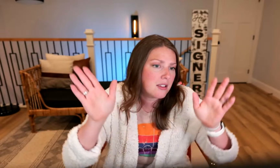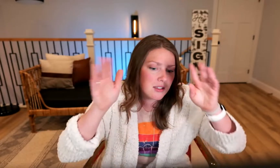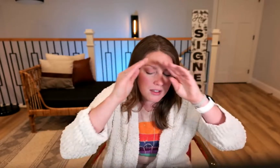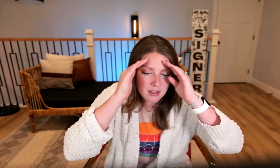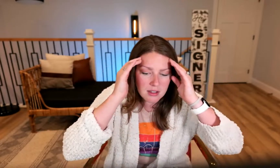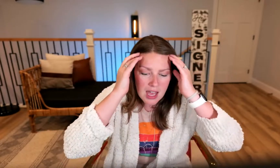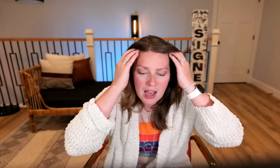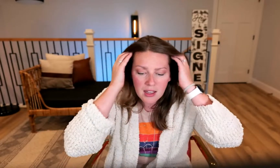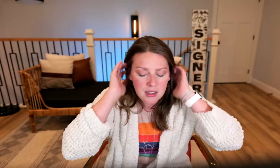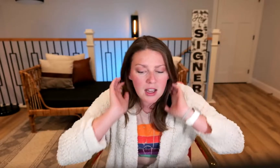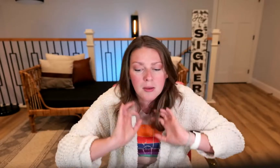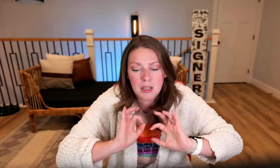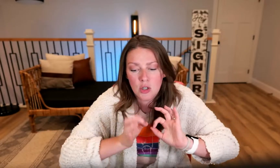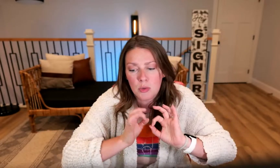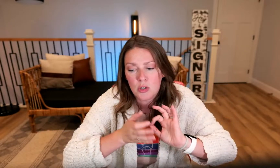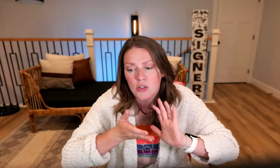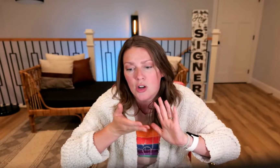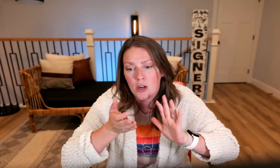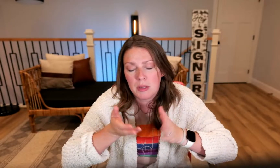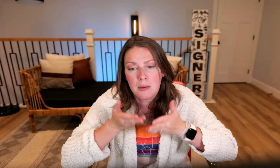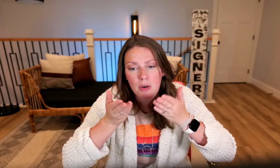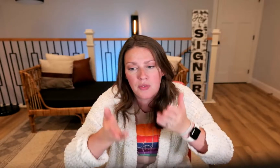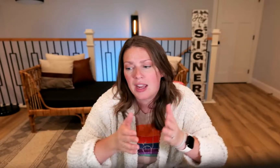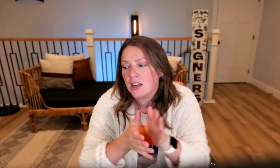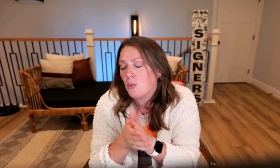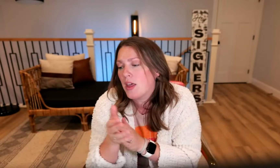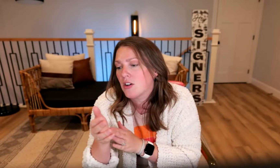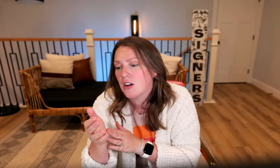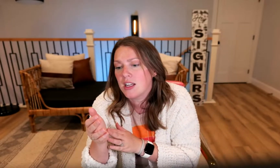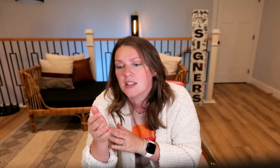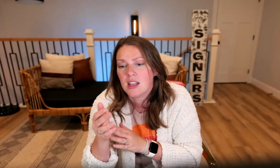ways that interpreters are being provided, whether it's like,